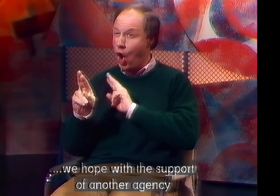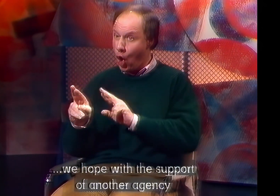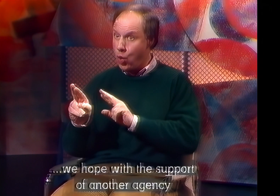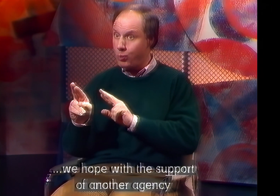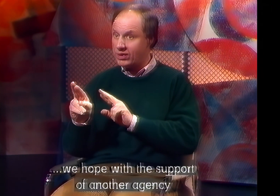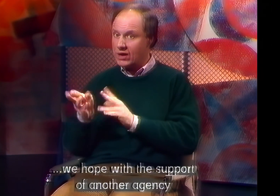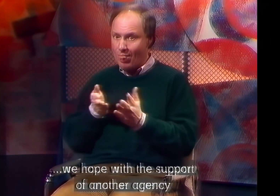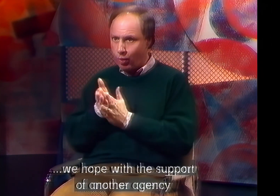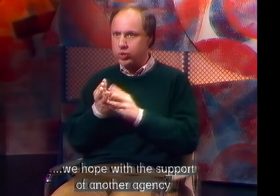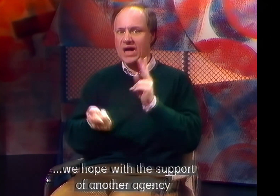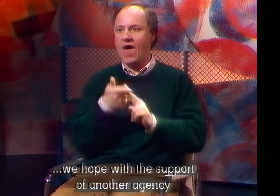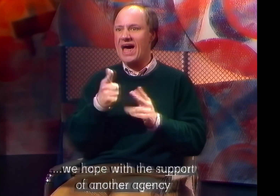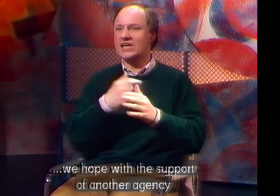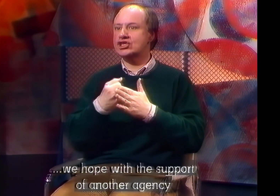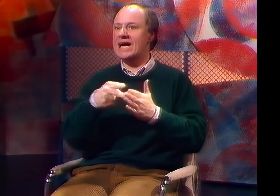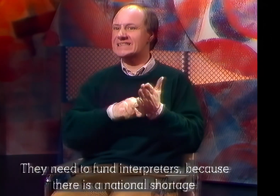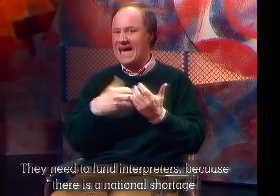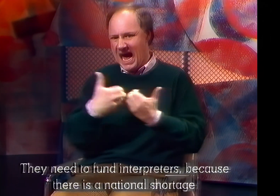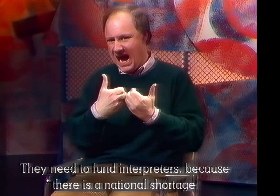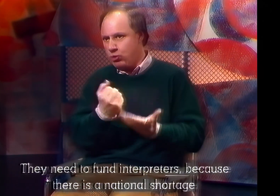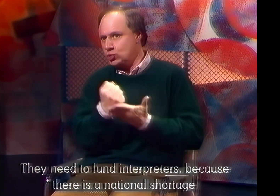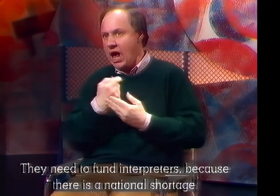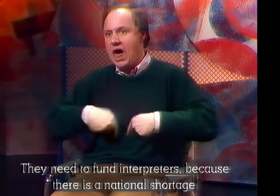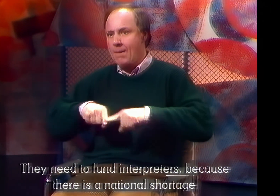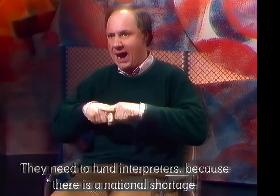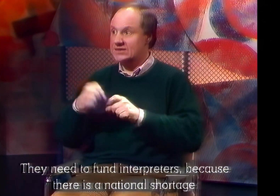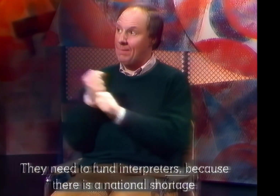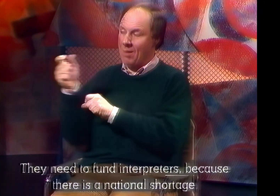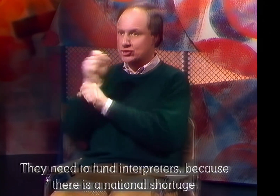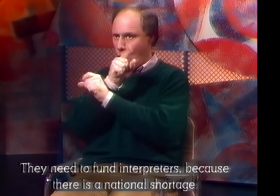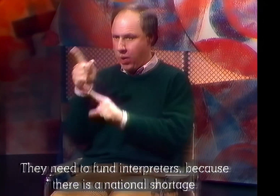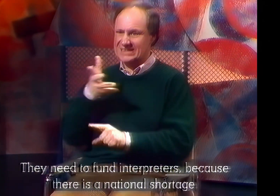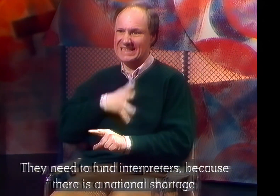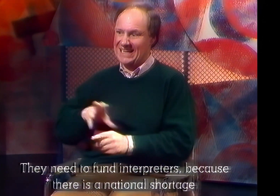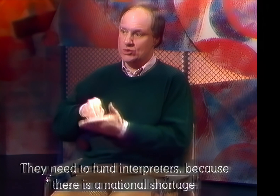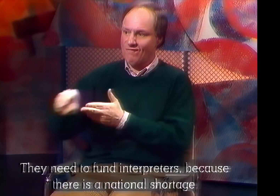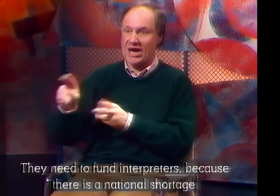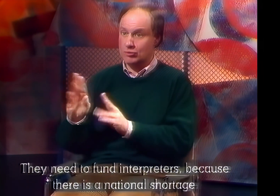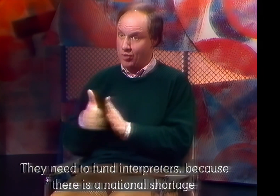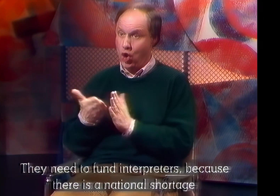another agency. They need to fund interpreters because there is a national shortage of interpreters.